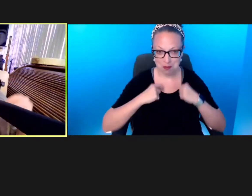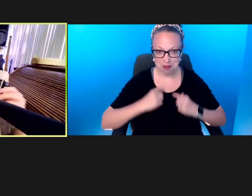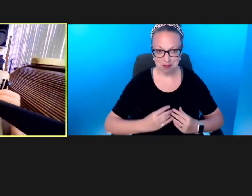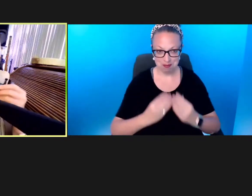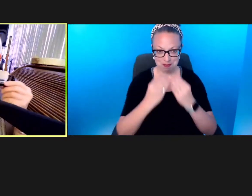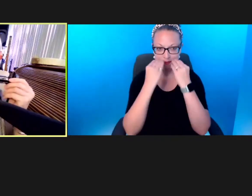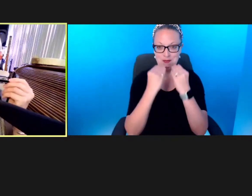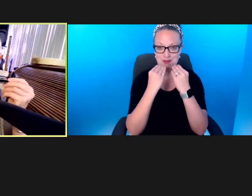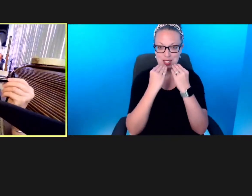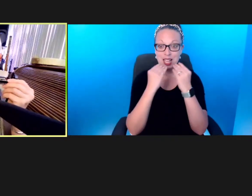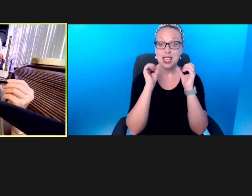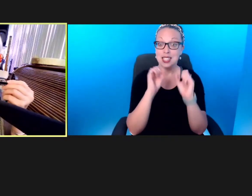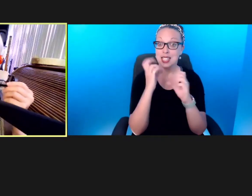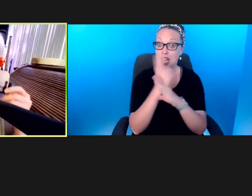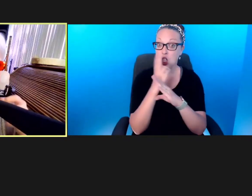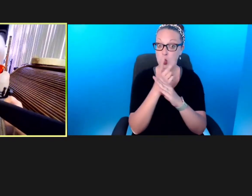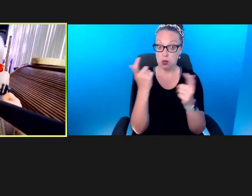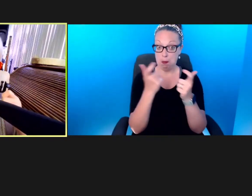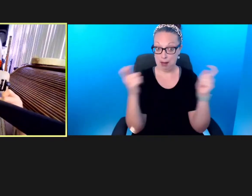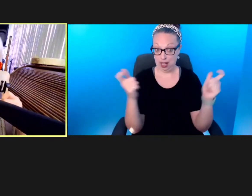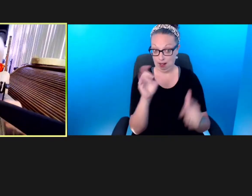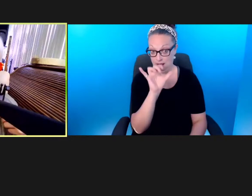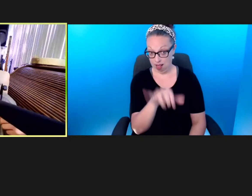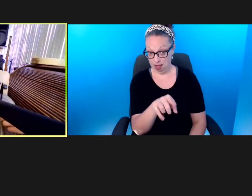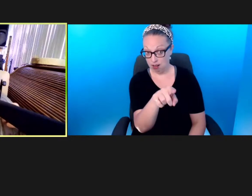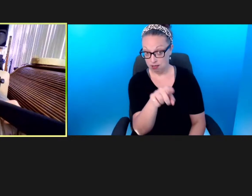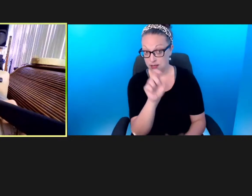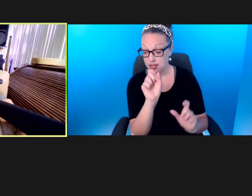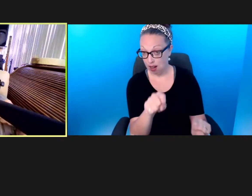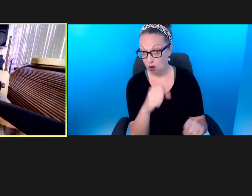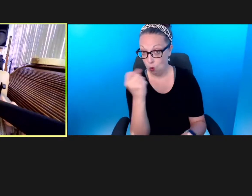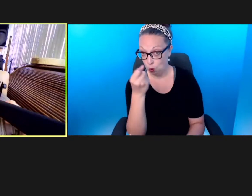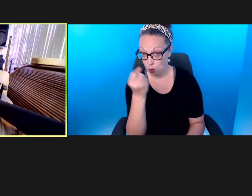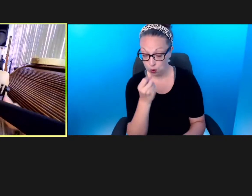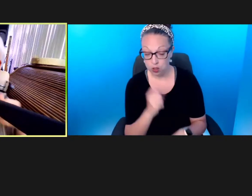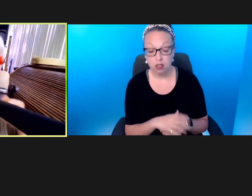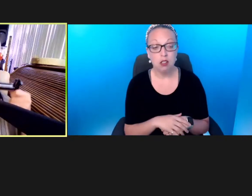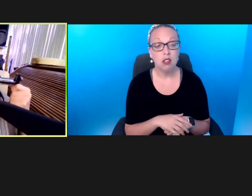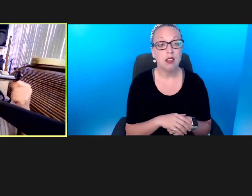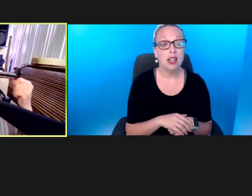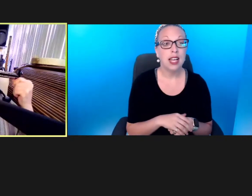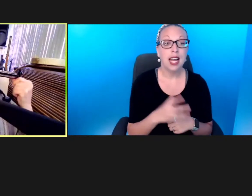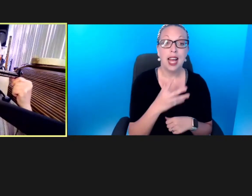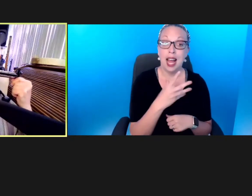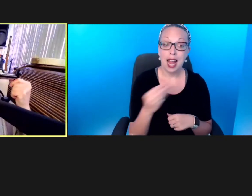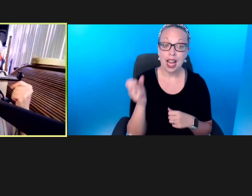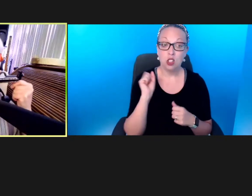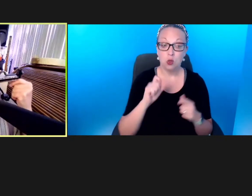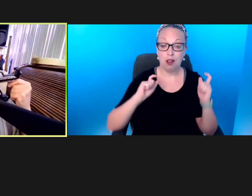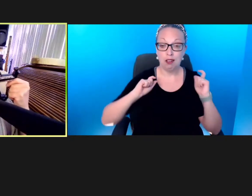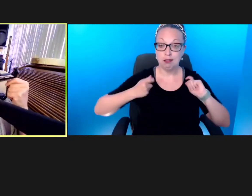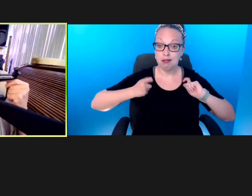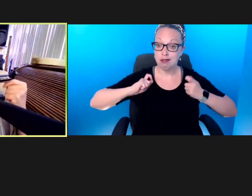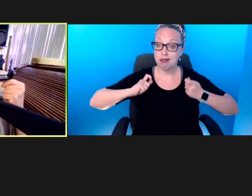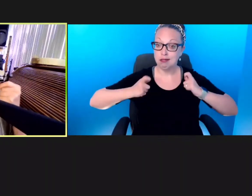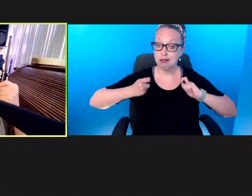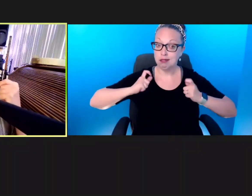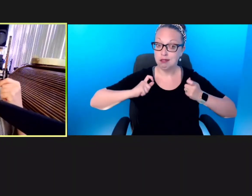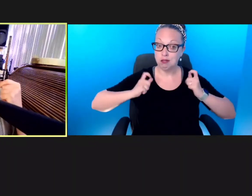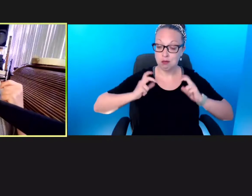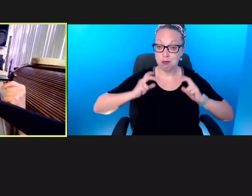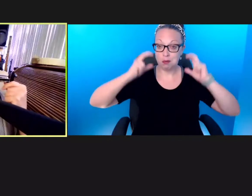can accept a big harmonica like this one, and you can, after adjusting its